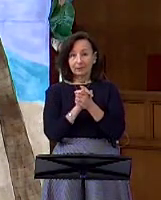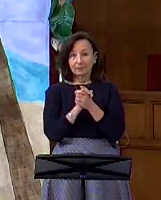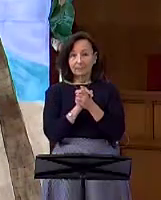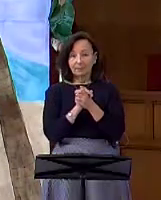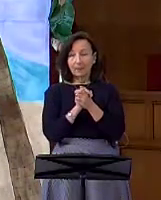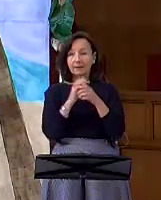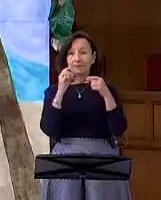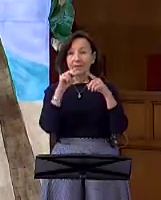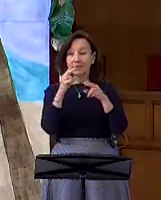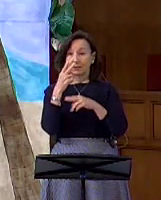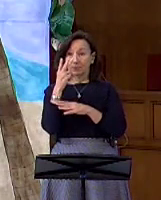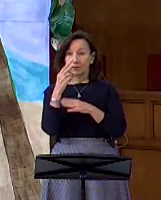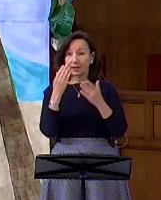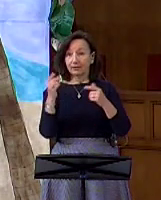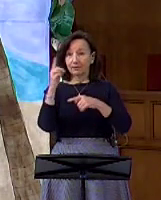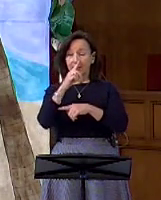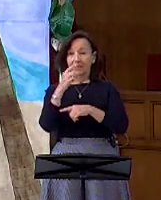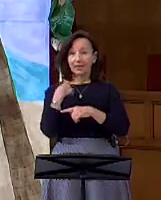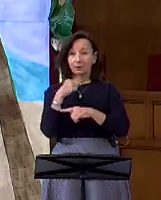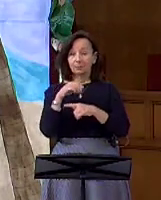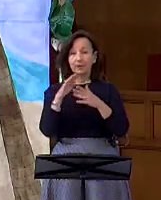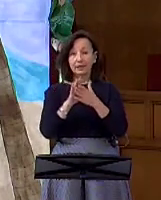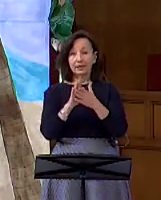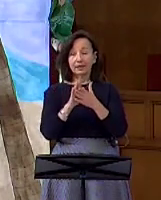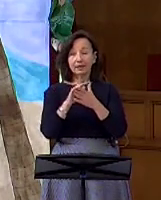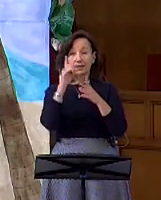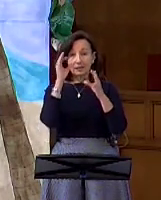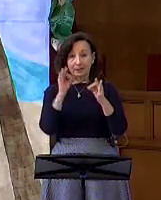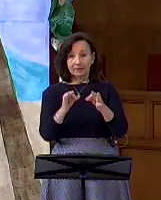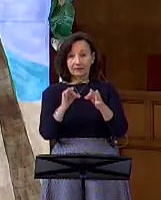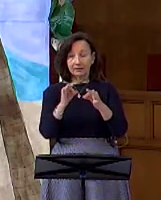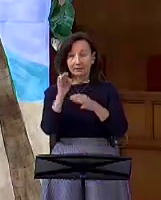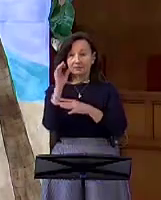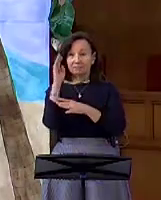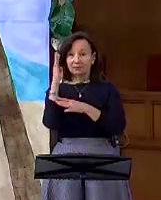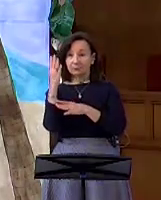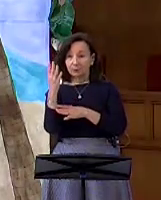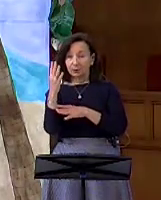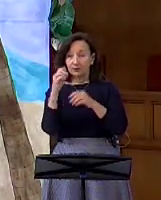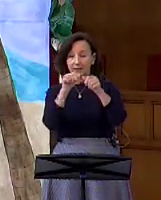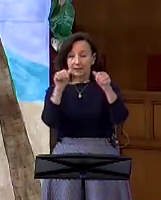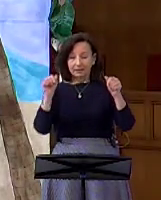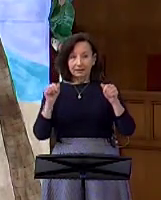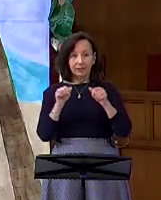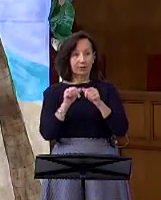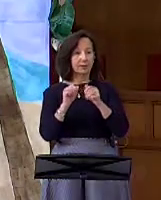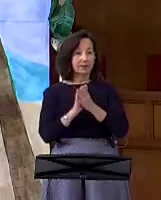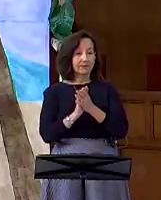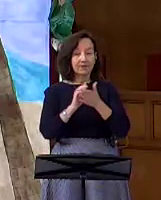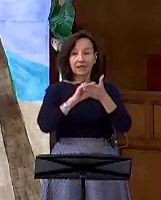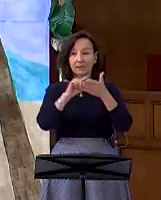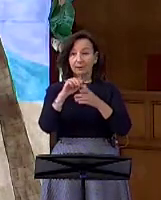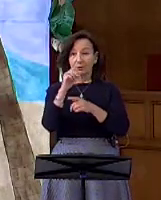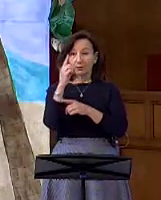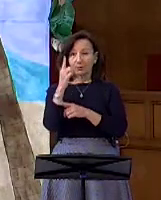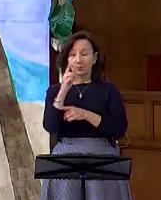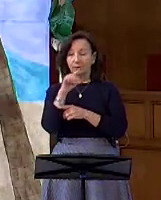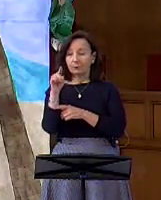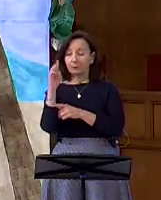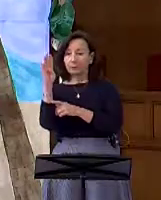And as we look at them today, we can break them down into four sections. In verses 1 through